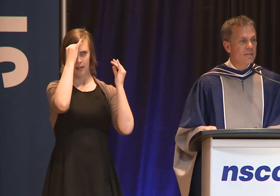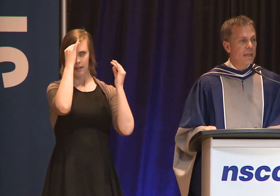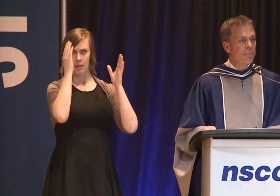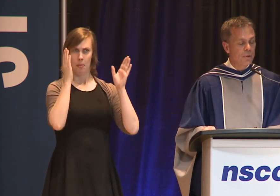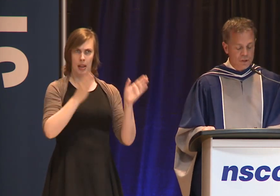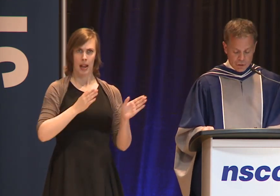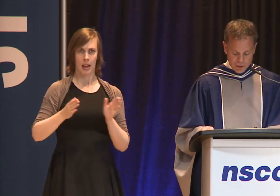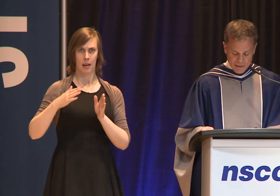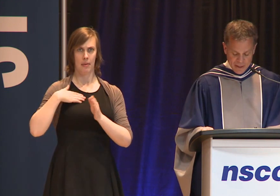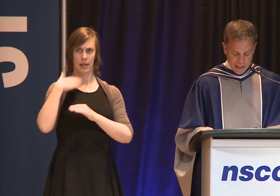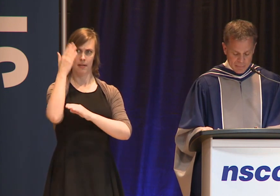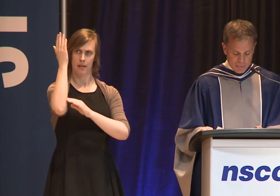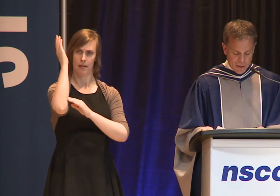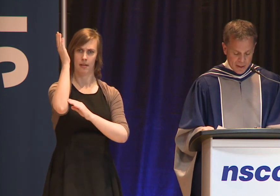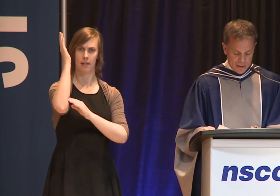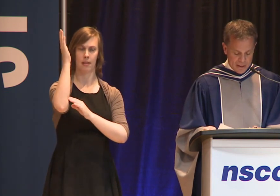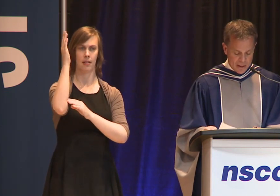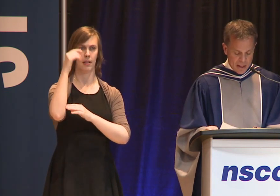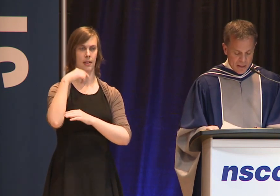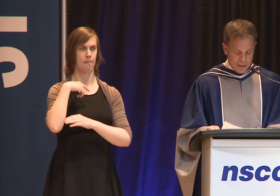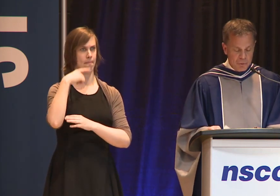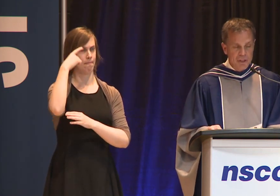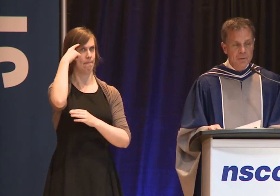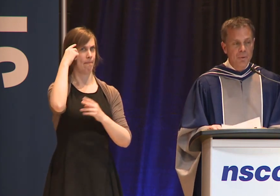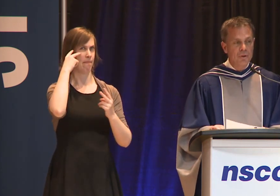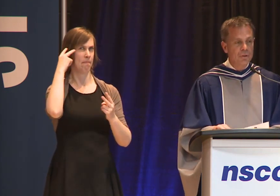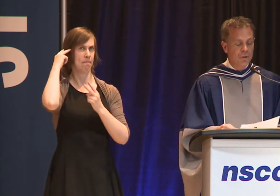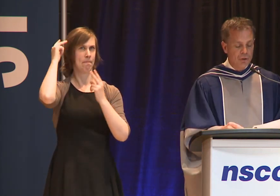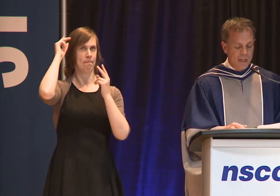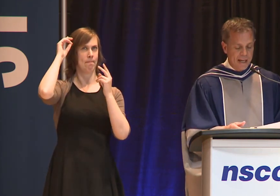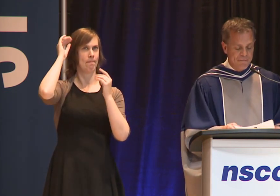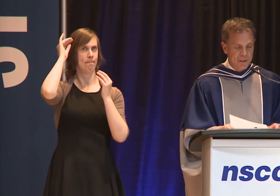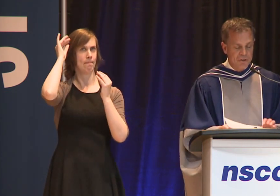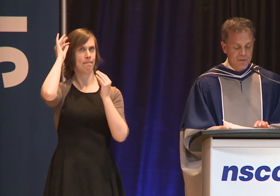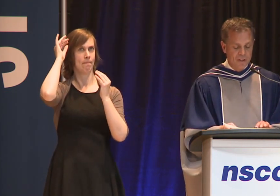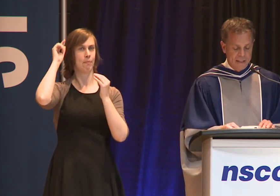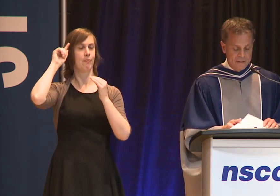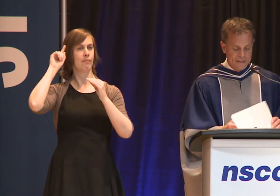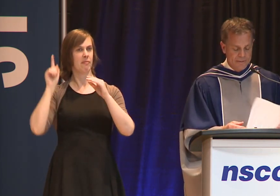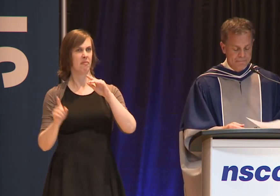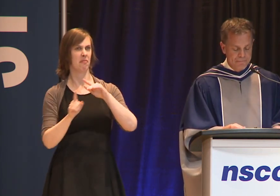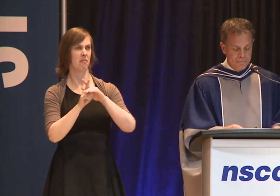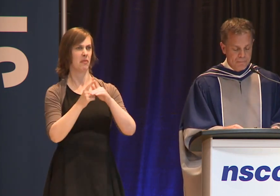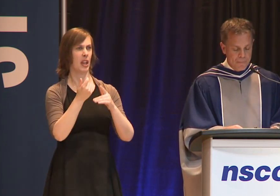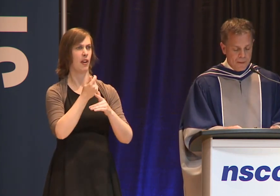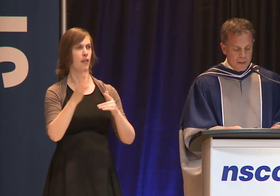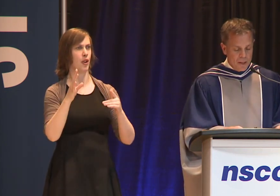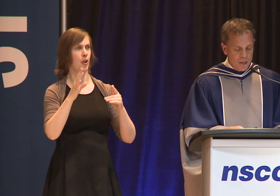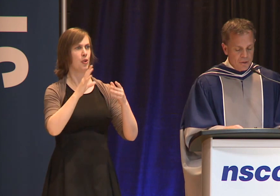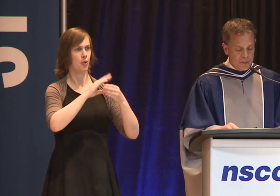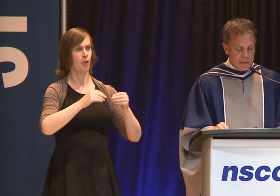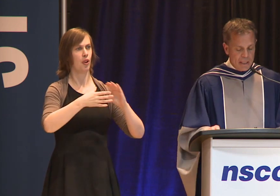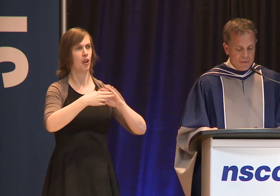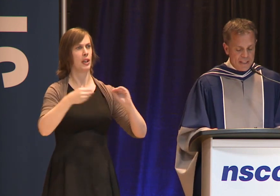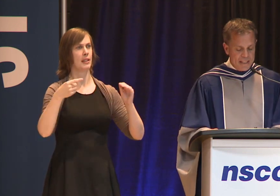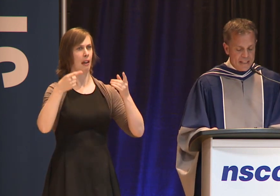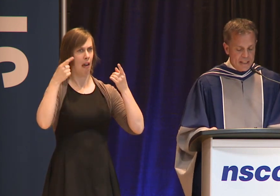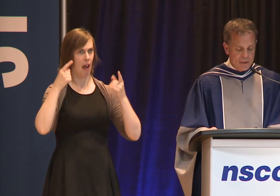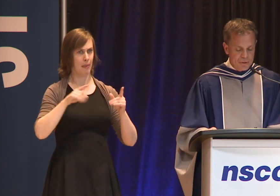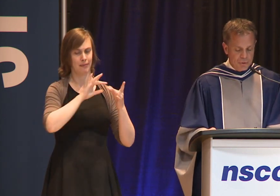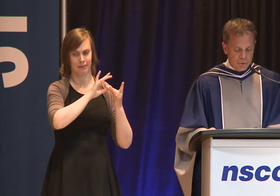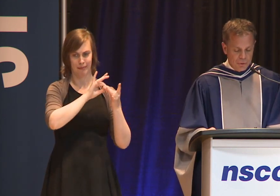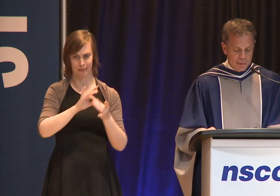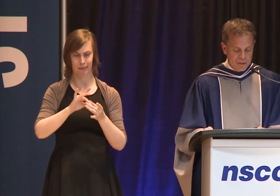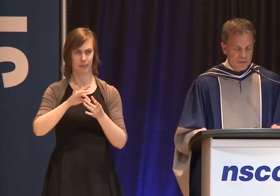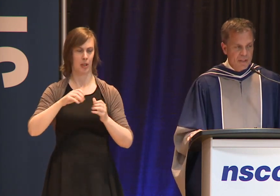of events in my personal life came to mind that really spoke to Colonel Hadfield's advice. You see, when I was